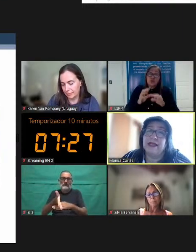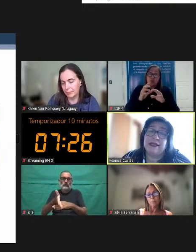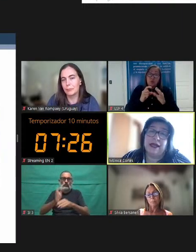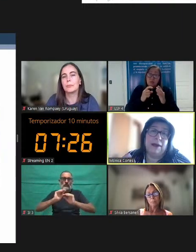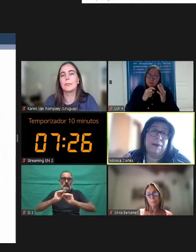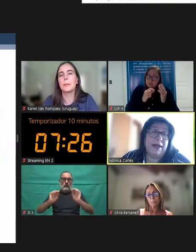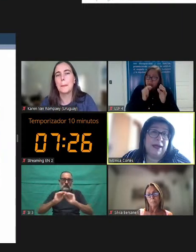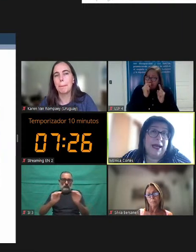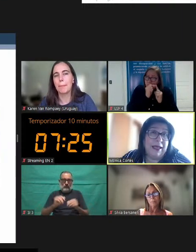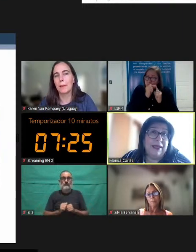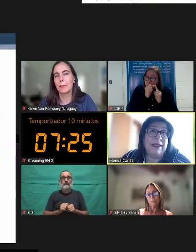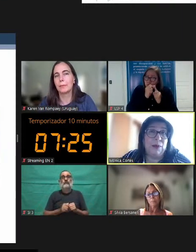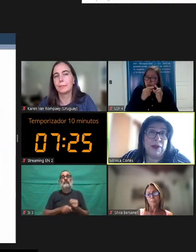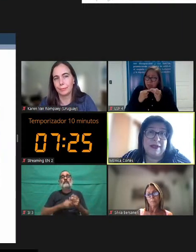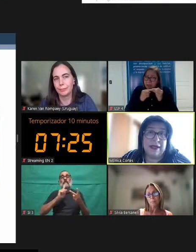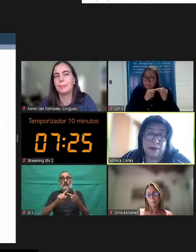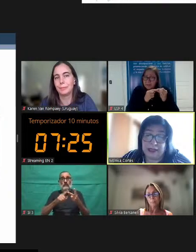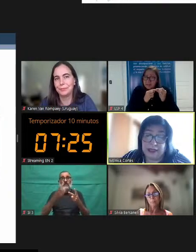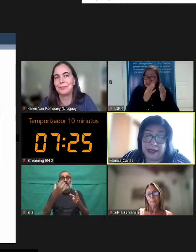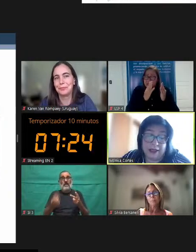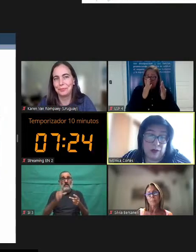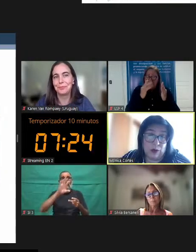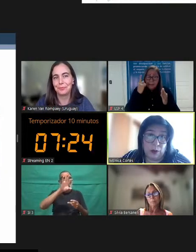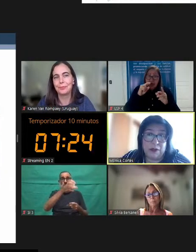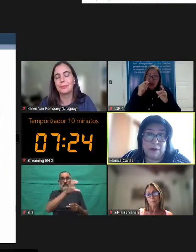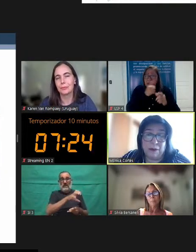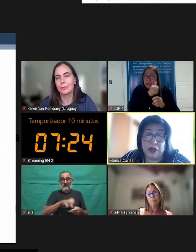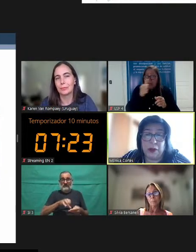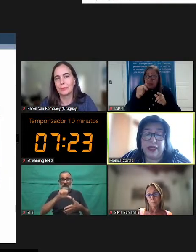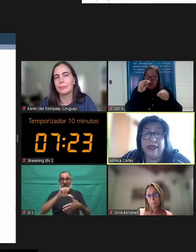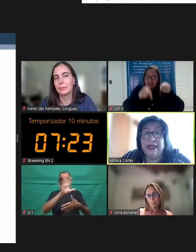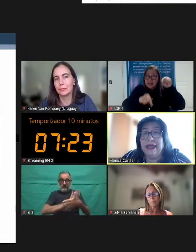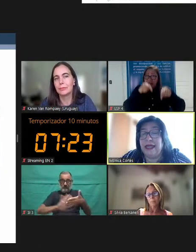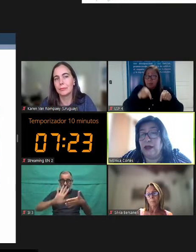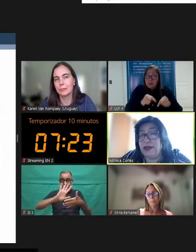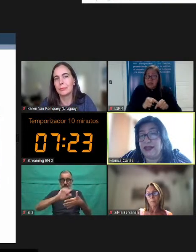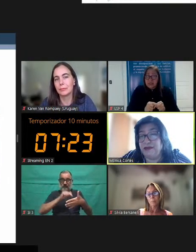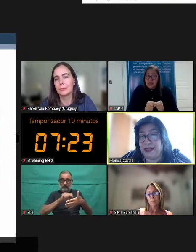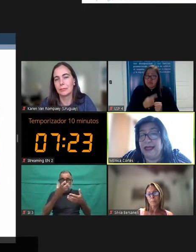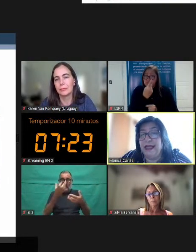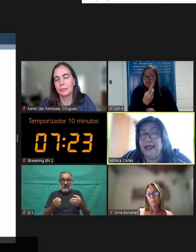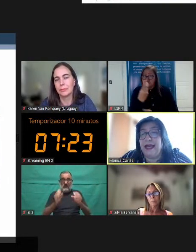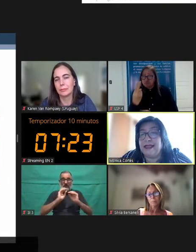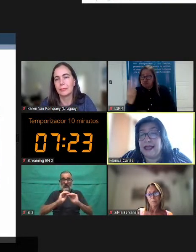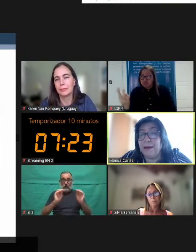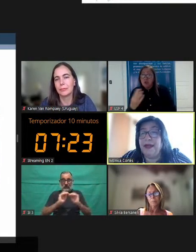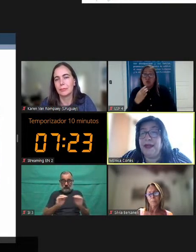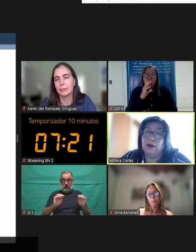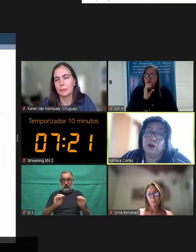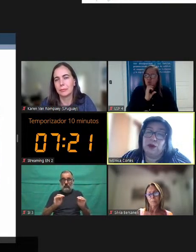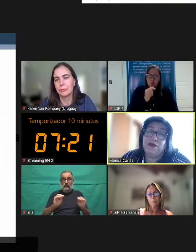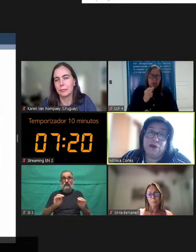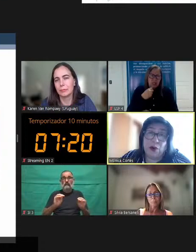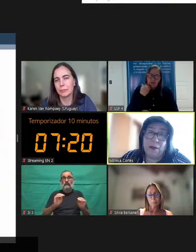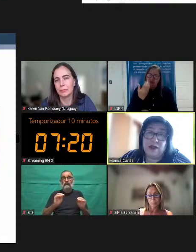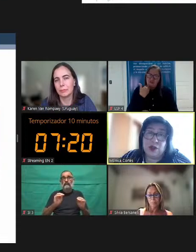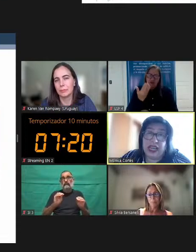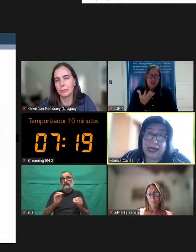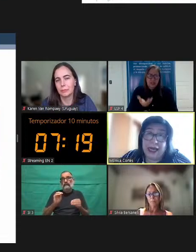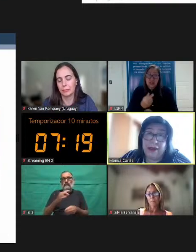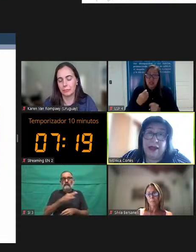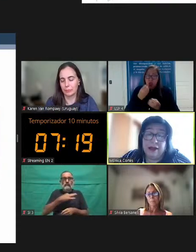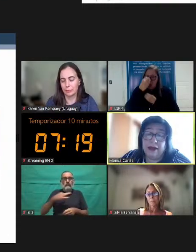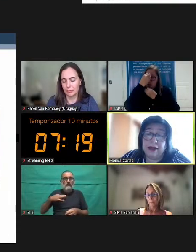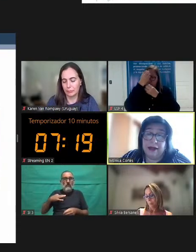have private specialized education for each sort of disability and we're going to see that this isn't that